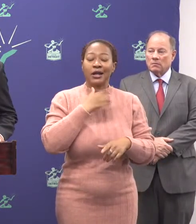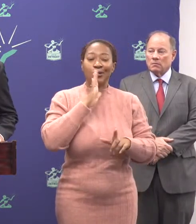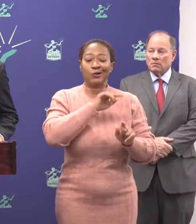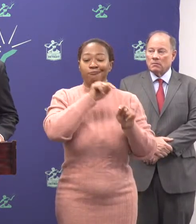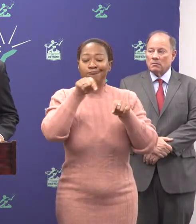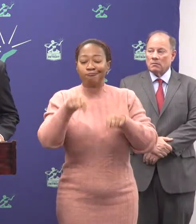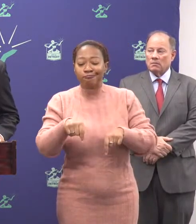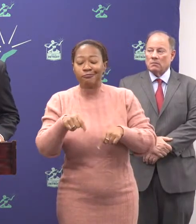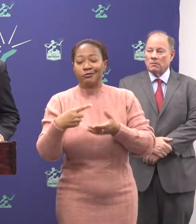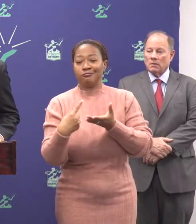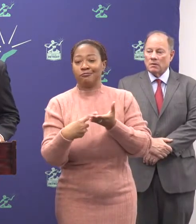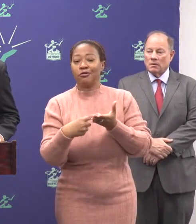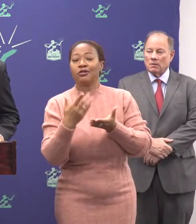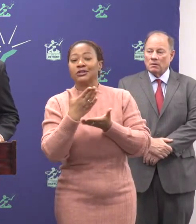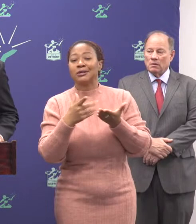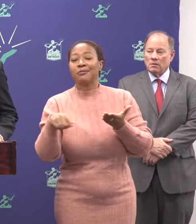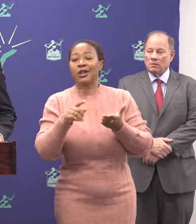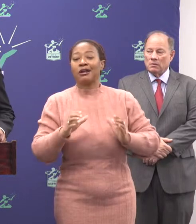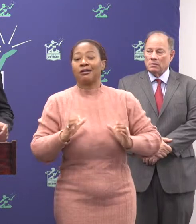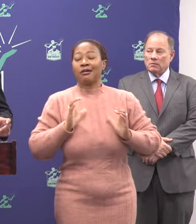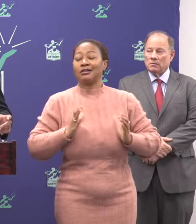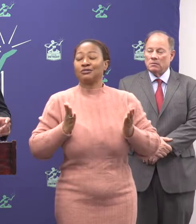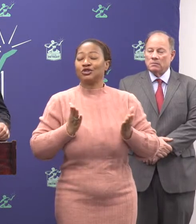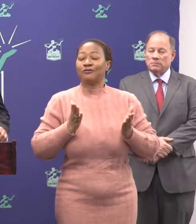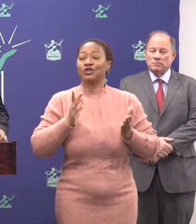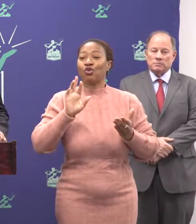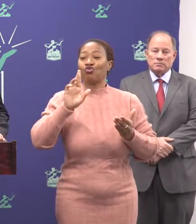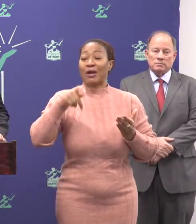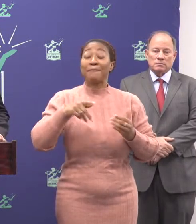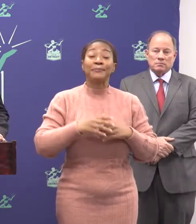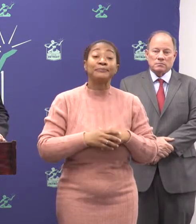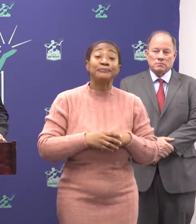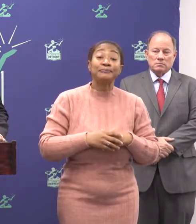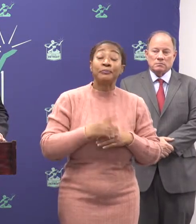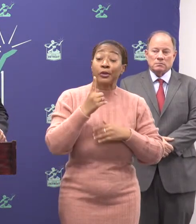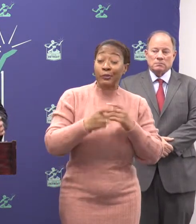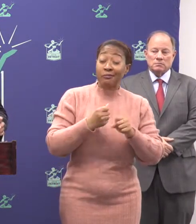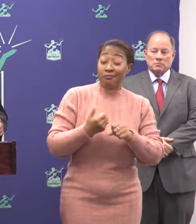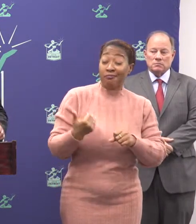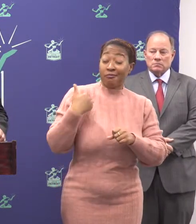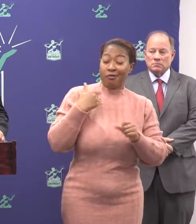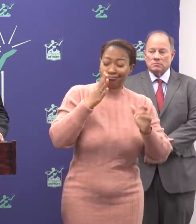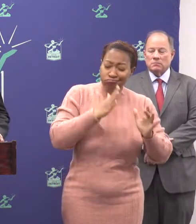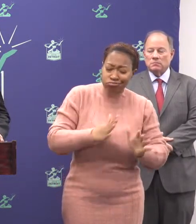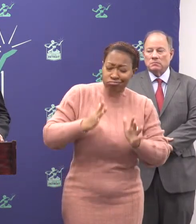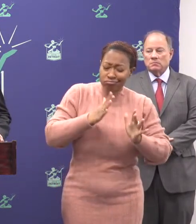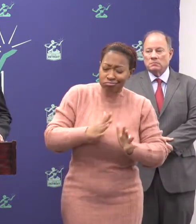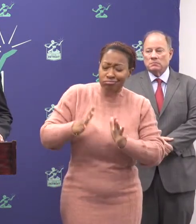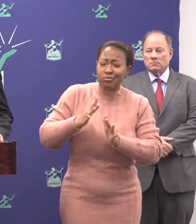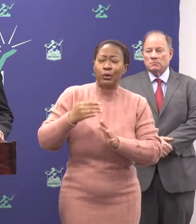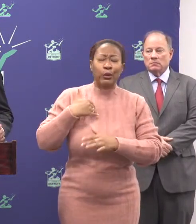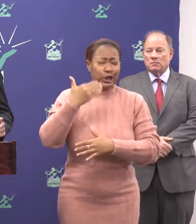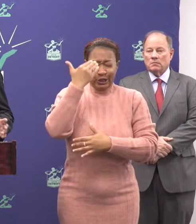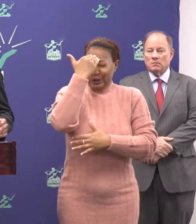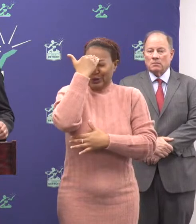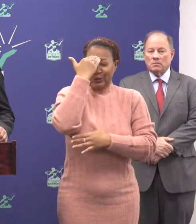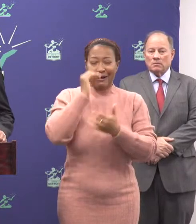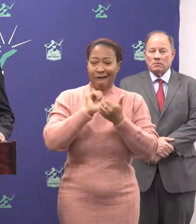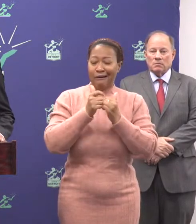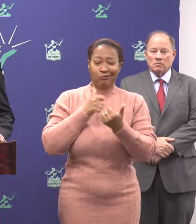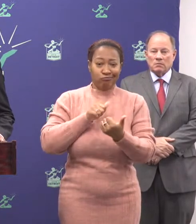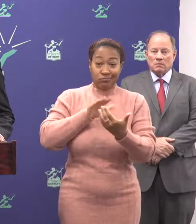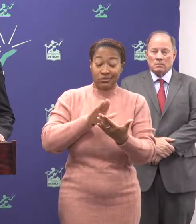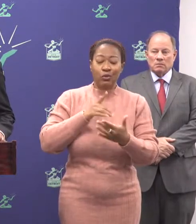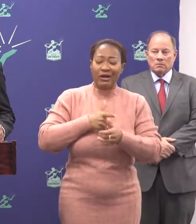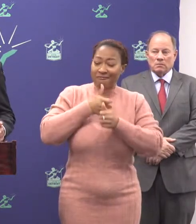you'd like, and talk to some of them. So we started this plan a year ago. We knew which way we wanted to go. We